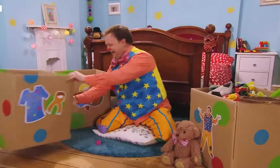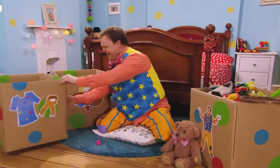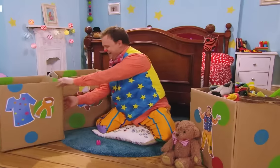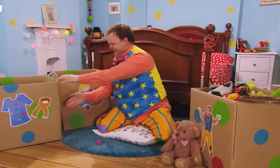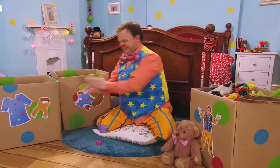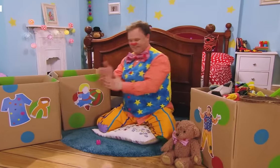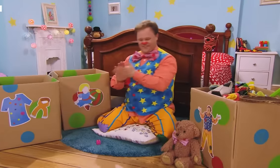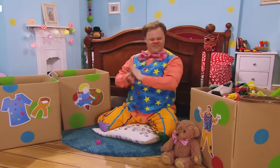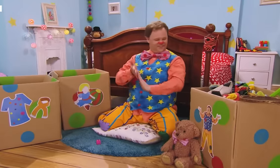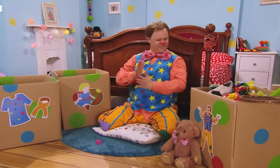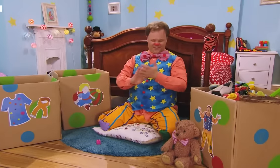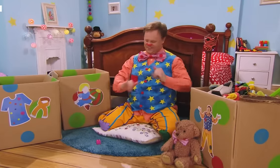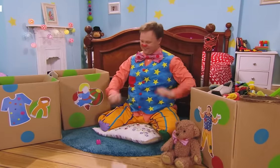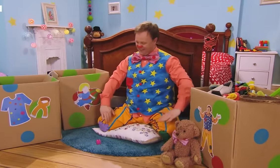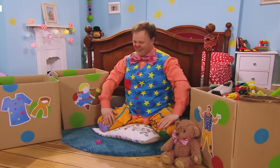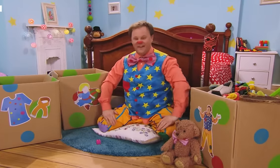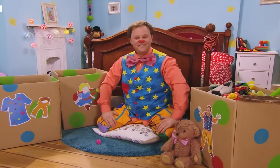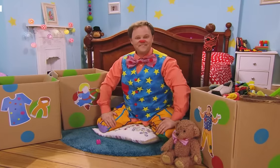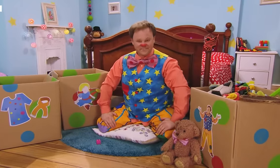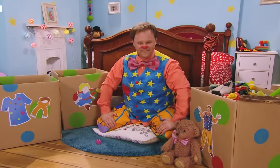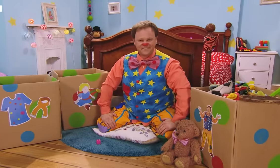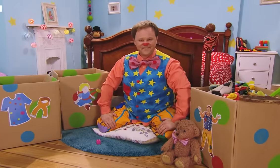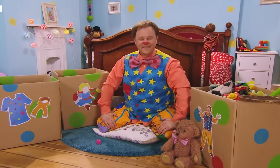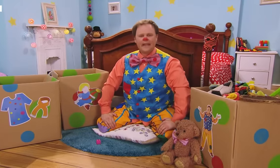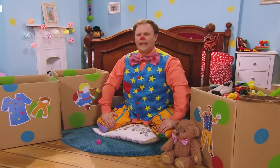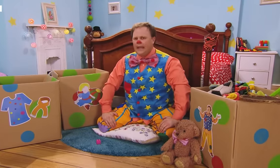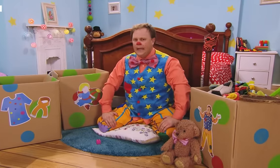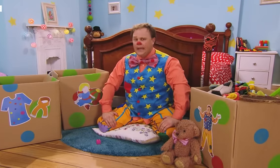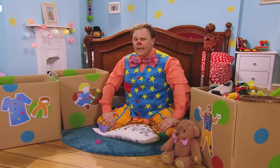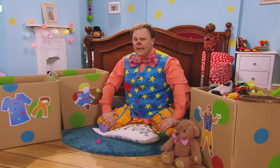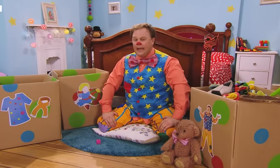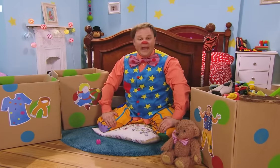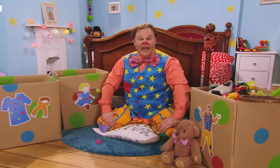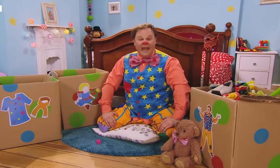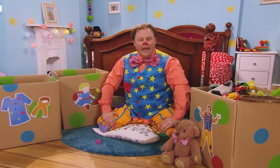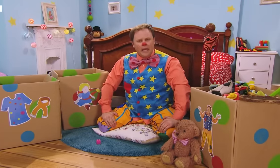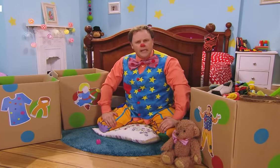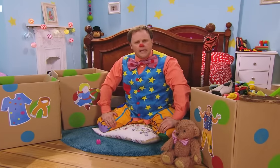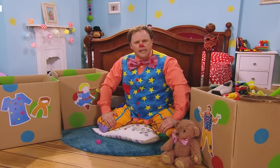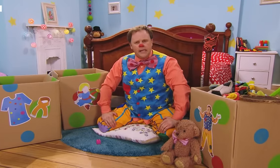Oh. That's not very much, Mr. Tumble. Have you finished?